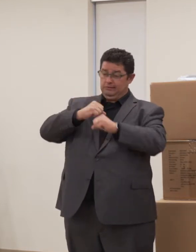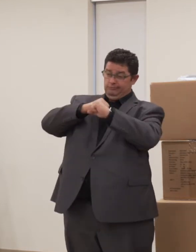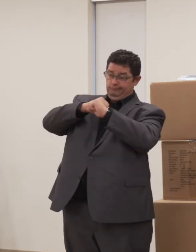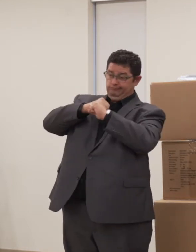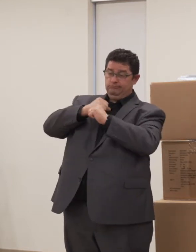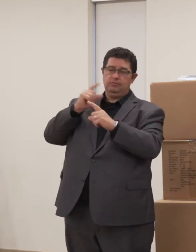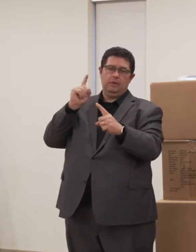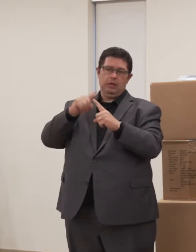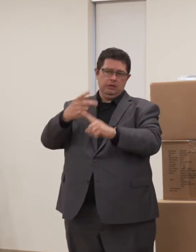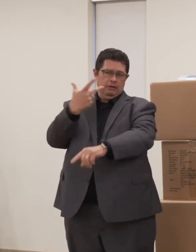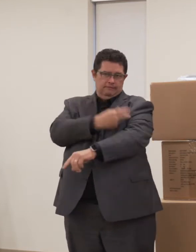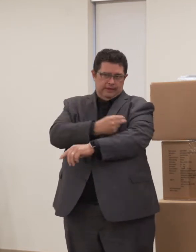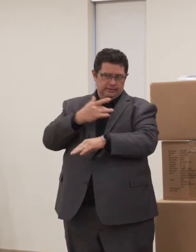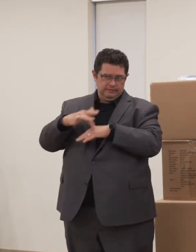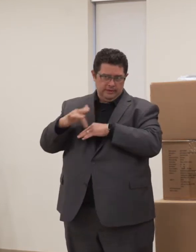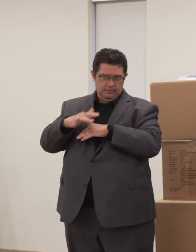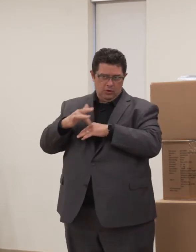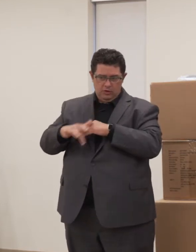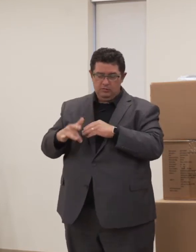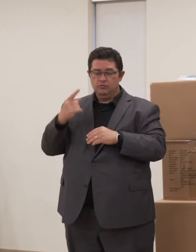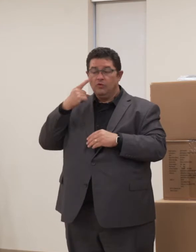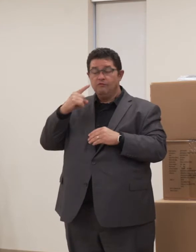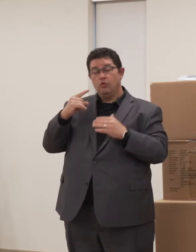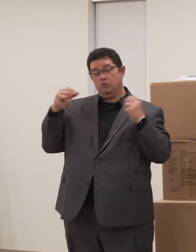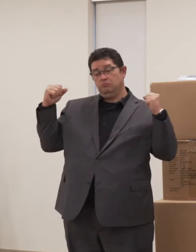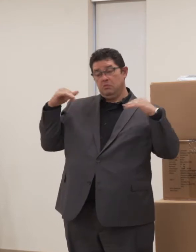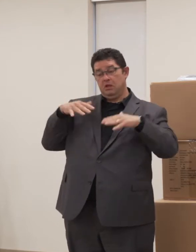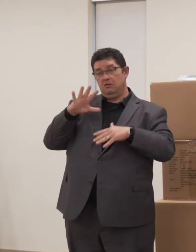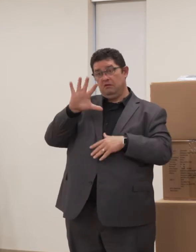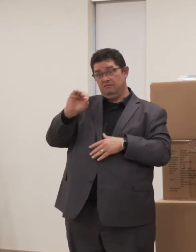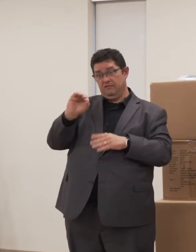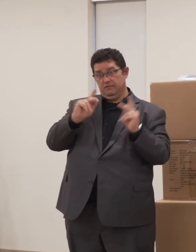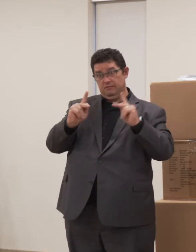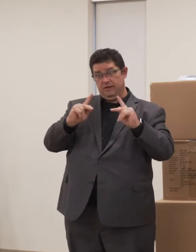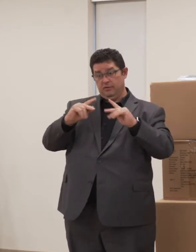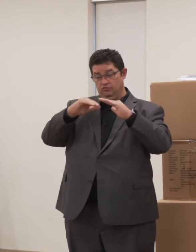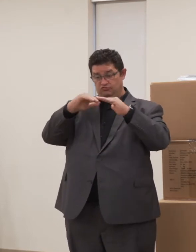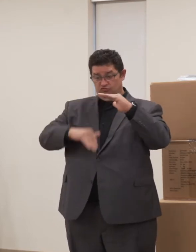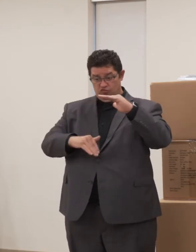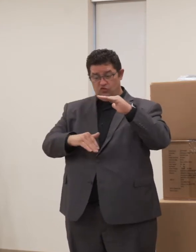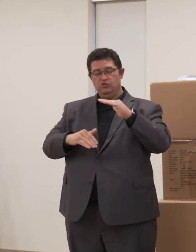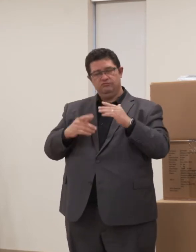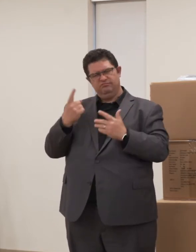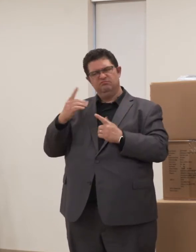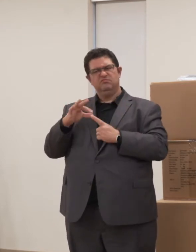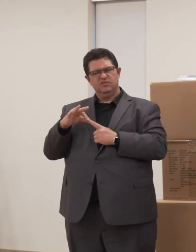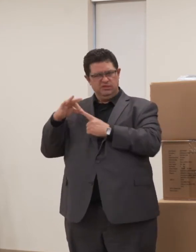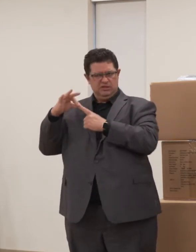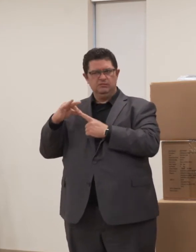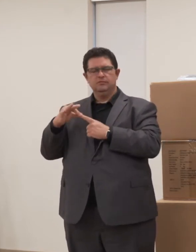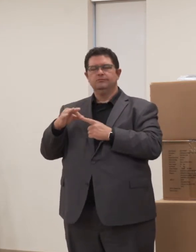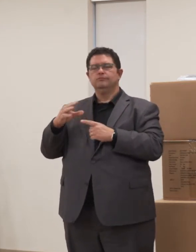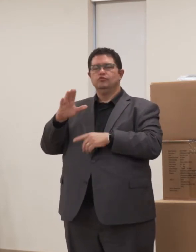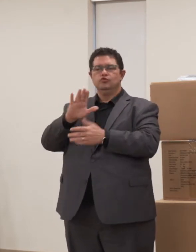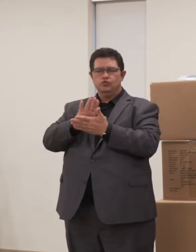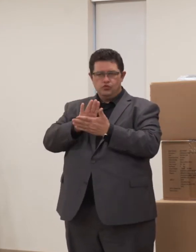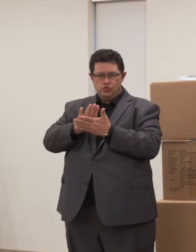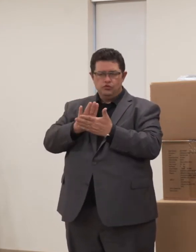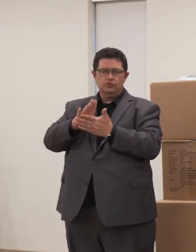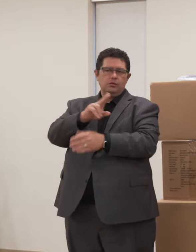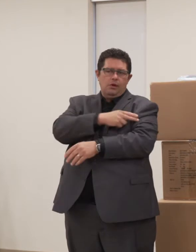for restrictions on gatherings of 50 or fewer, there are certainly some exceptions. Schools, hospitals, urgent care